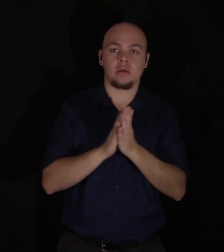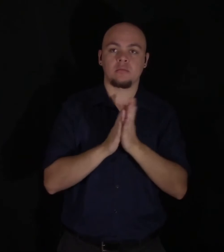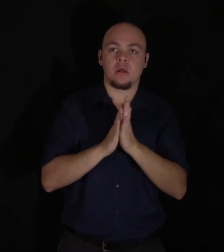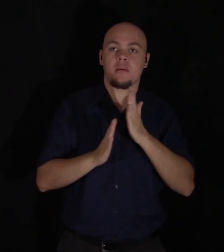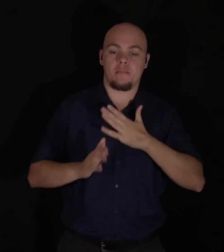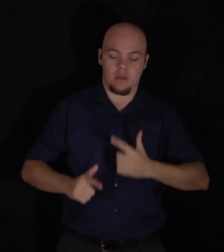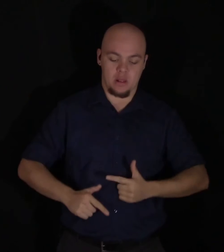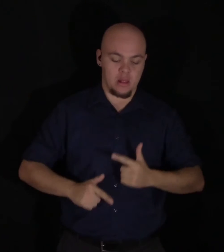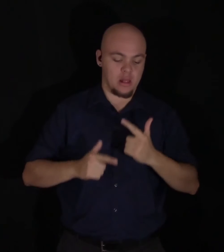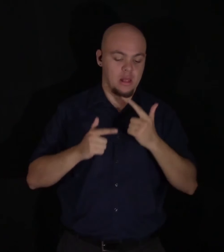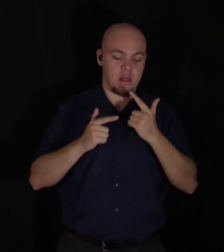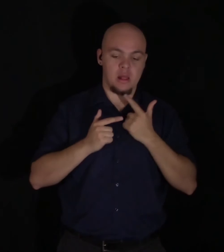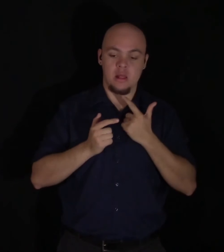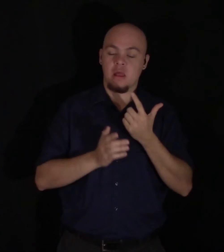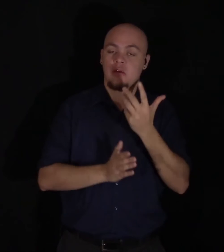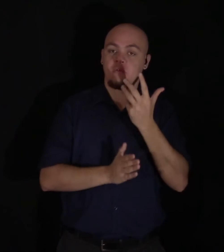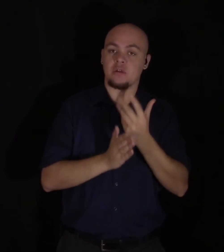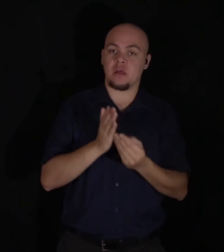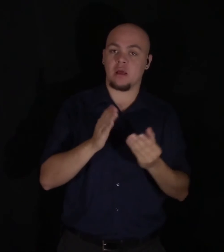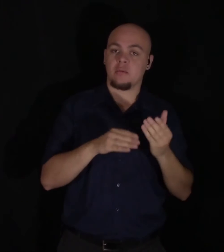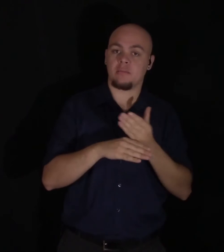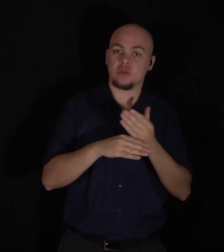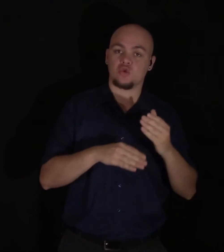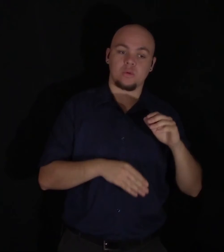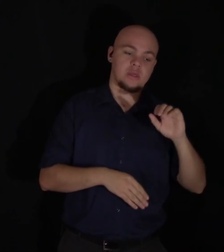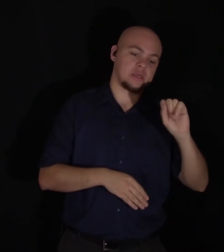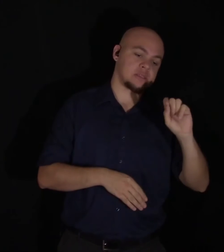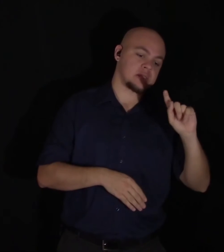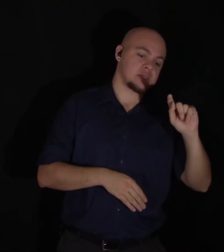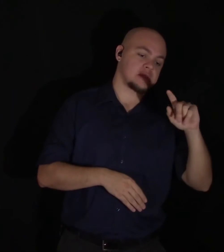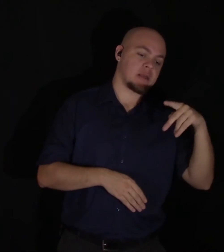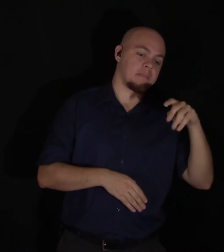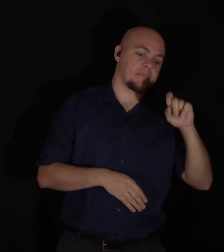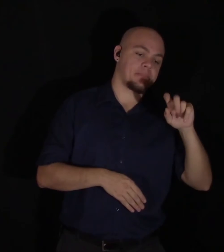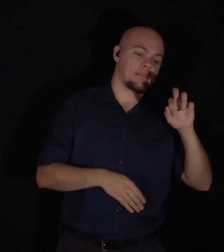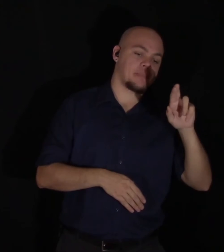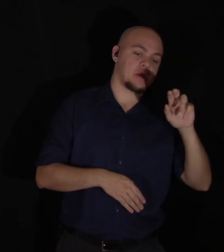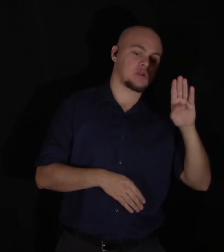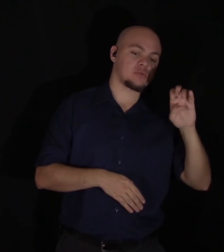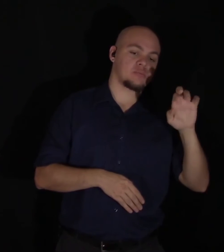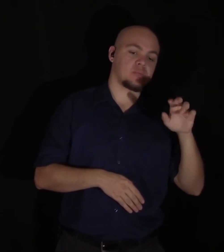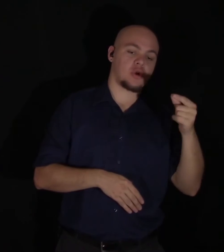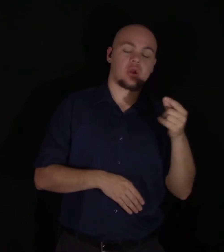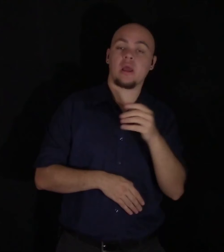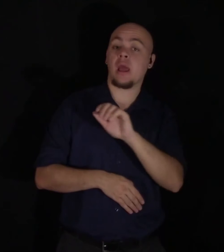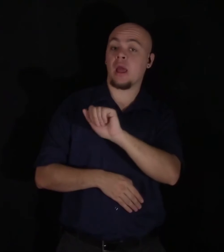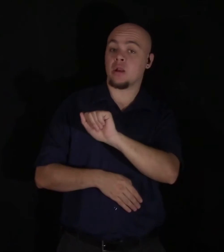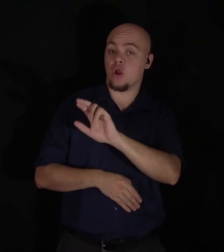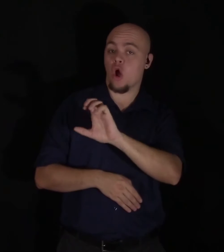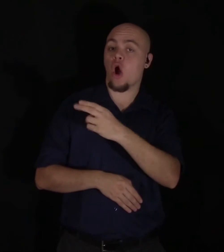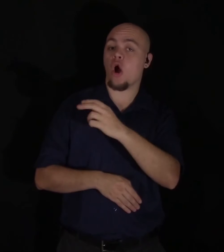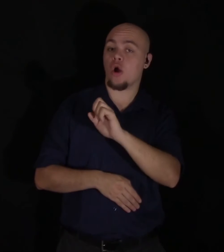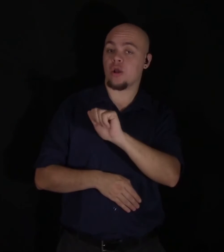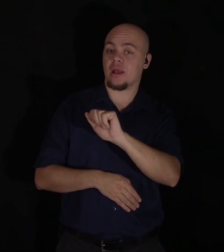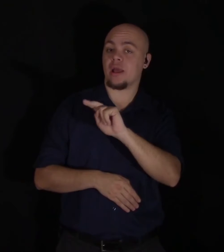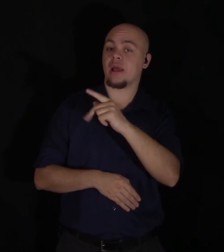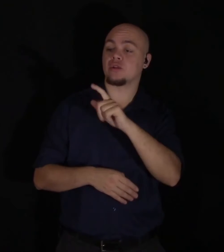the post road between St. Petersburg and Archangel. I shall depart for the latter town in the fortnight, or